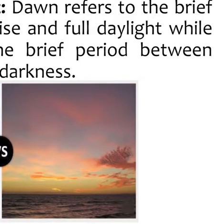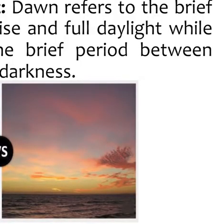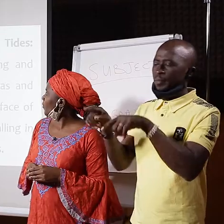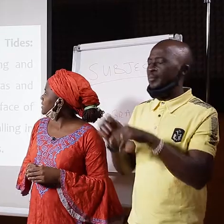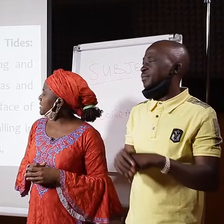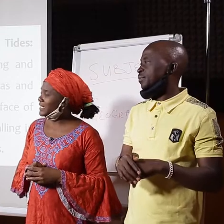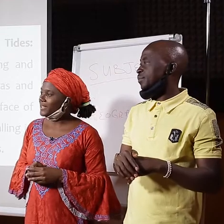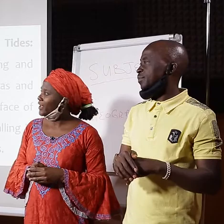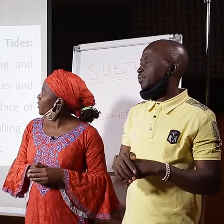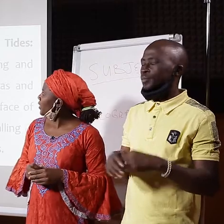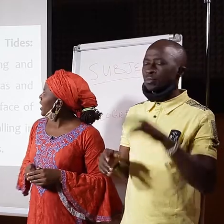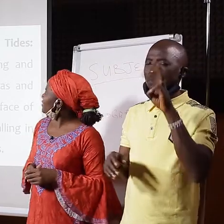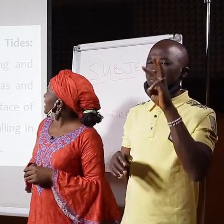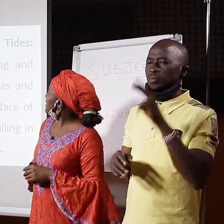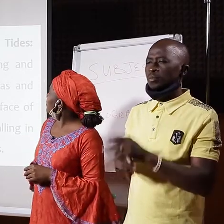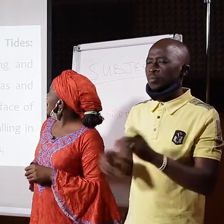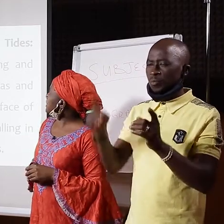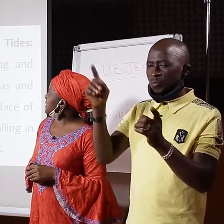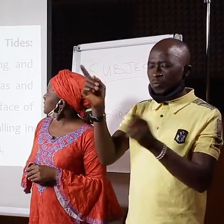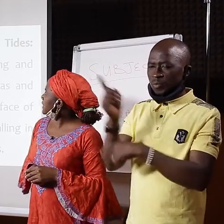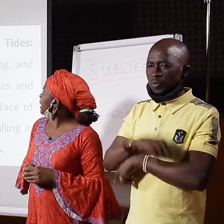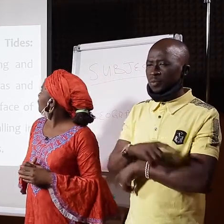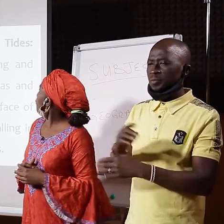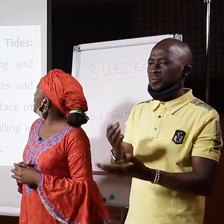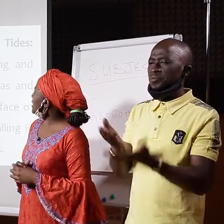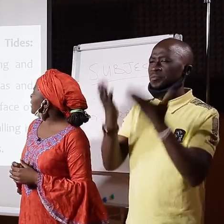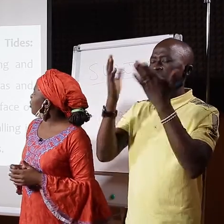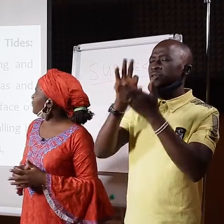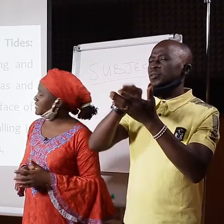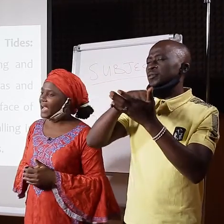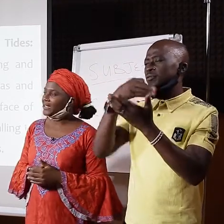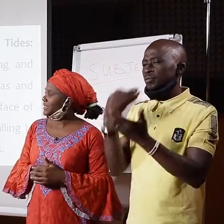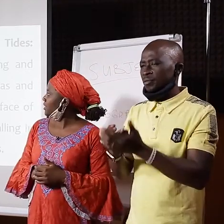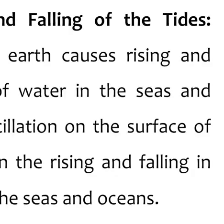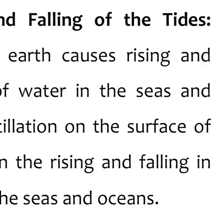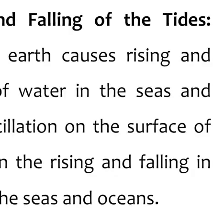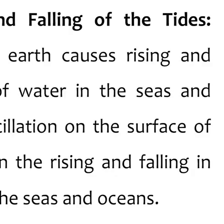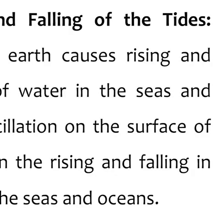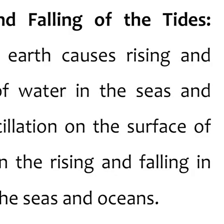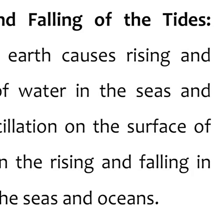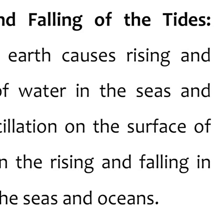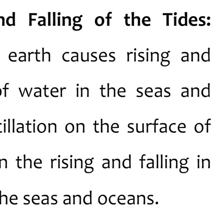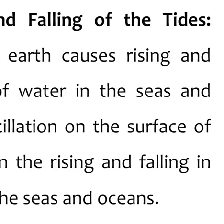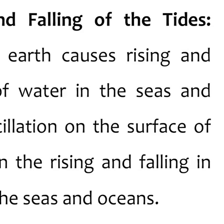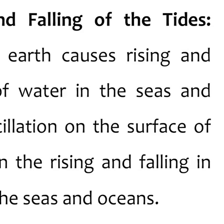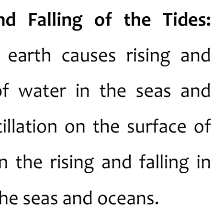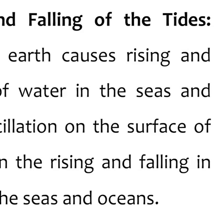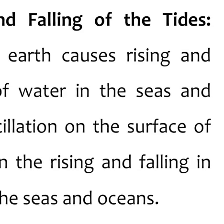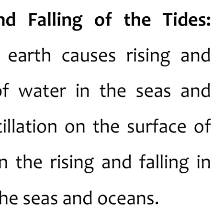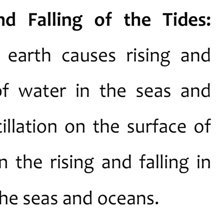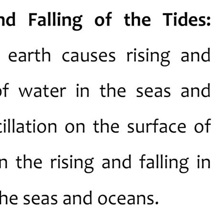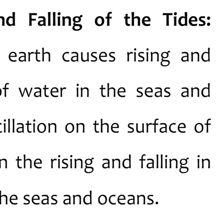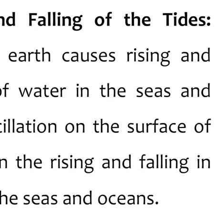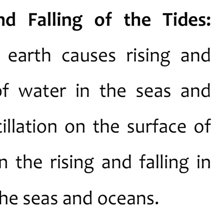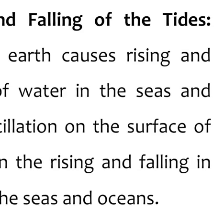twilight. 6, we have daily rising and falling of the tides. So rotation of the Earth